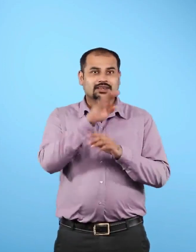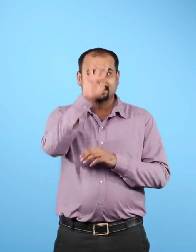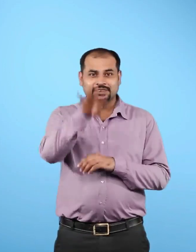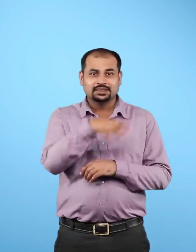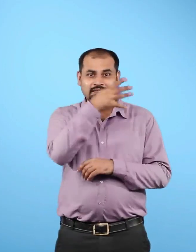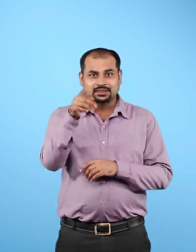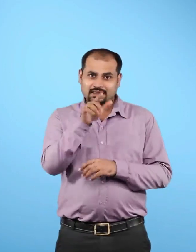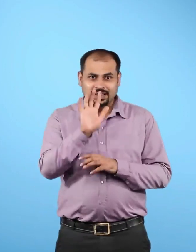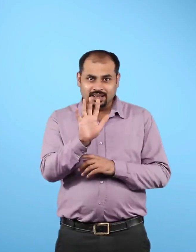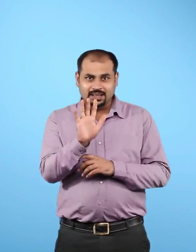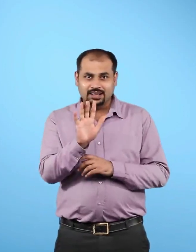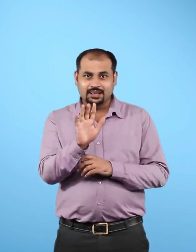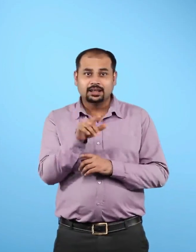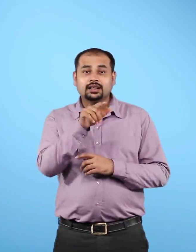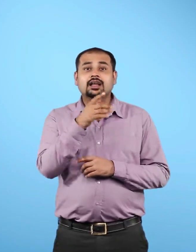How many boxes are red?